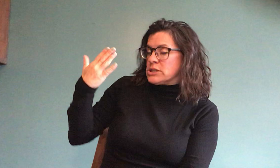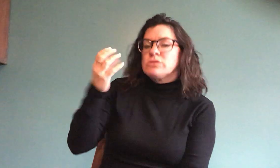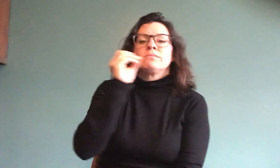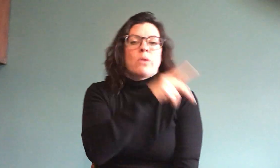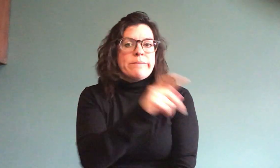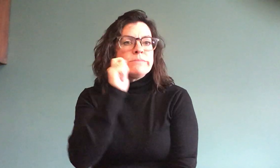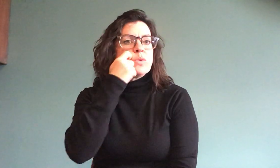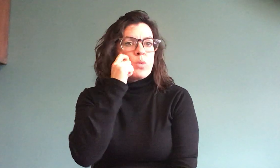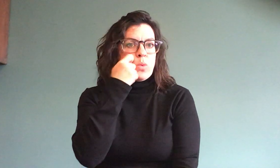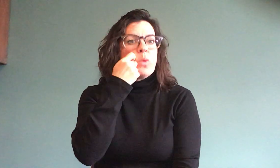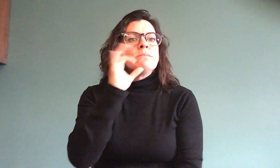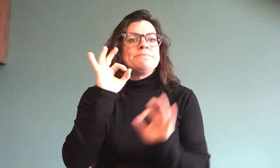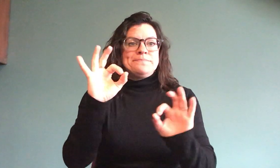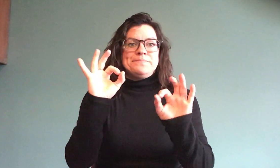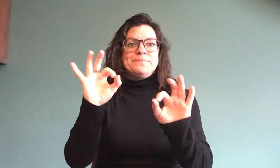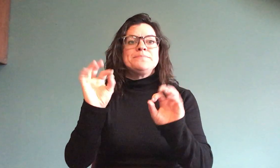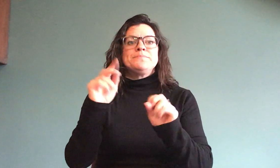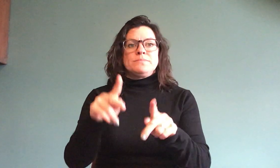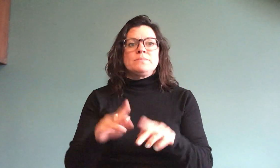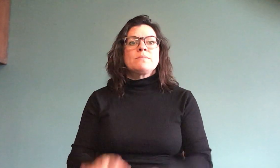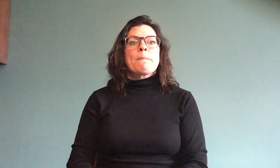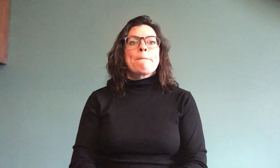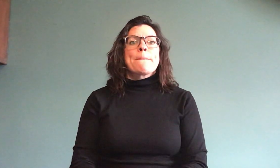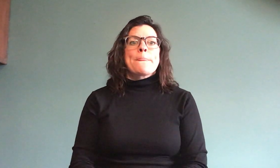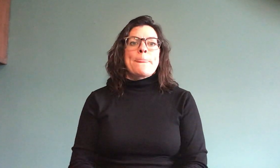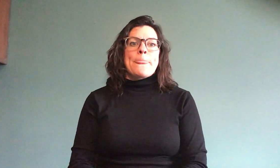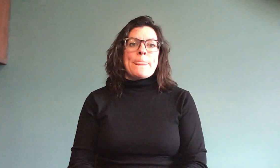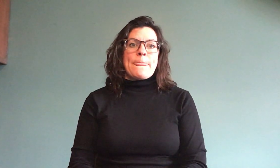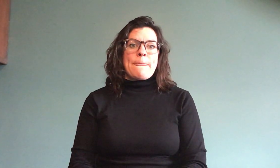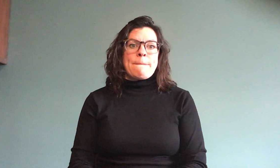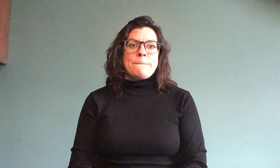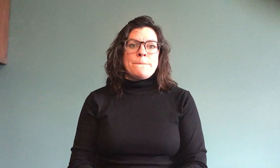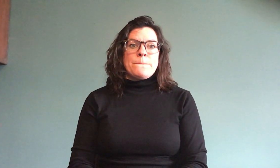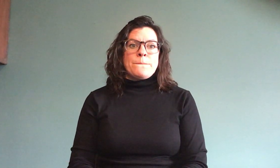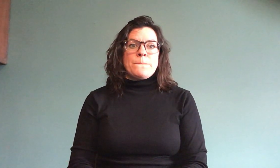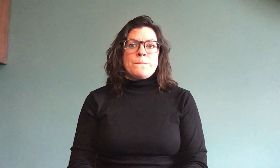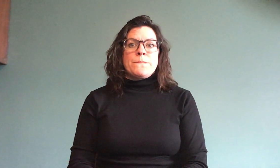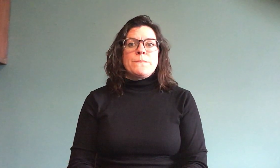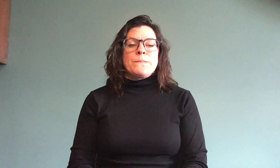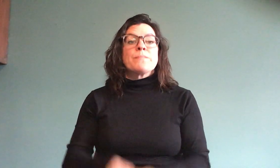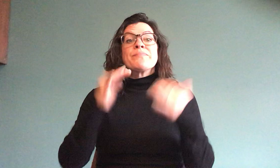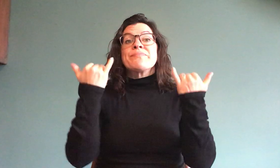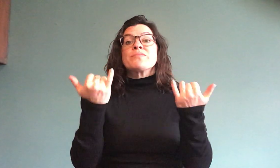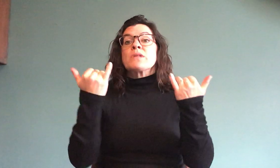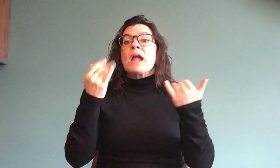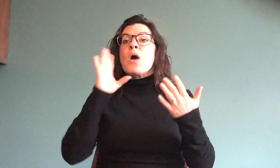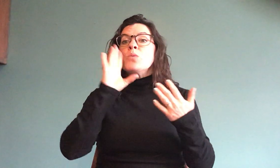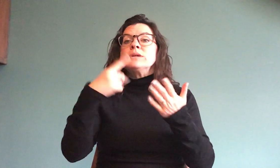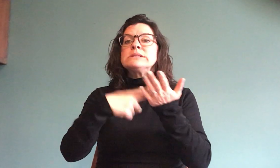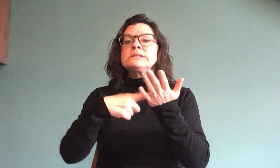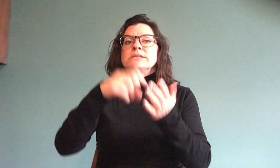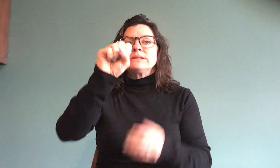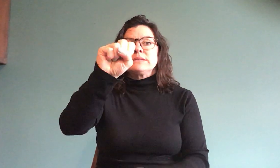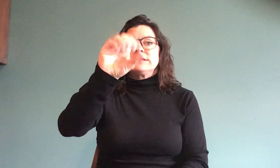scaffolds. We all know what a scaffold is. We all know that there's different types of scaffolds. Okay. There's